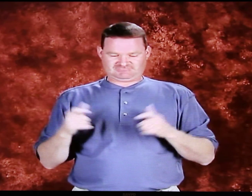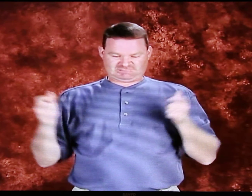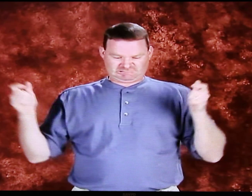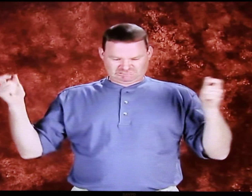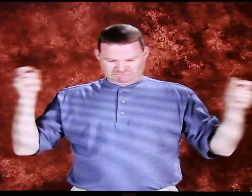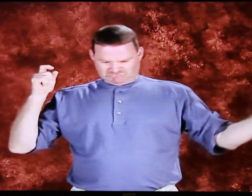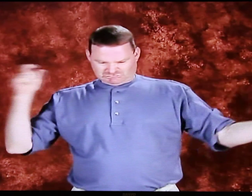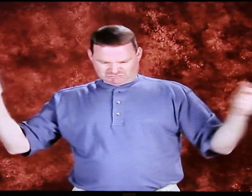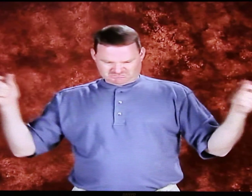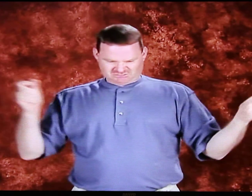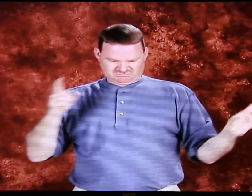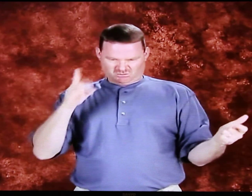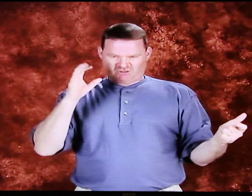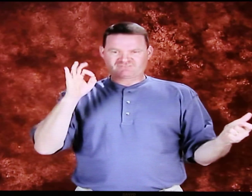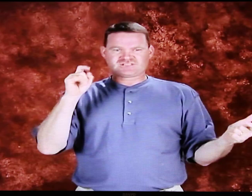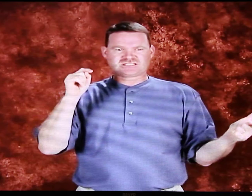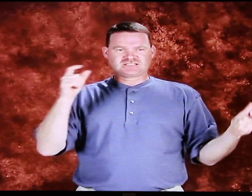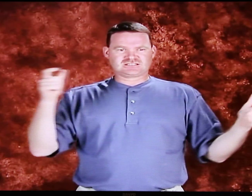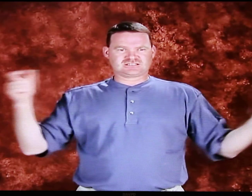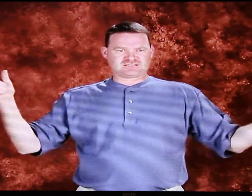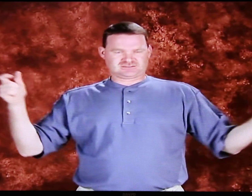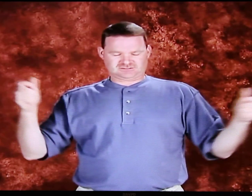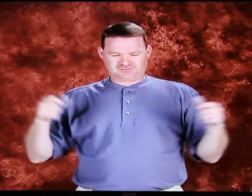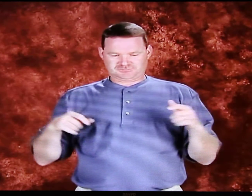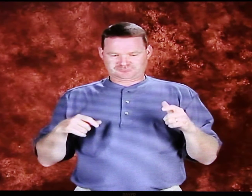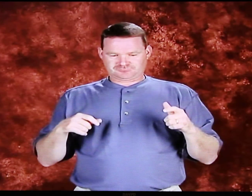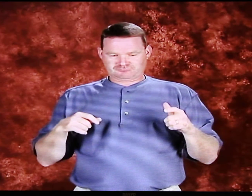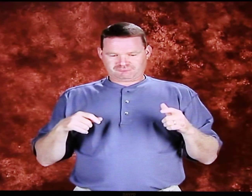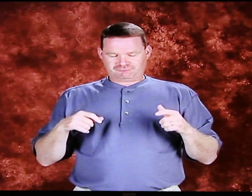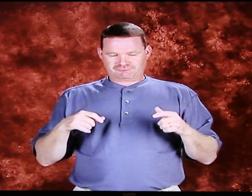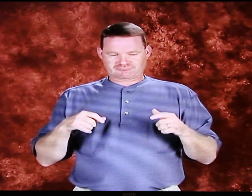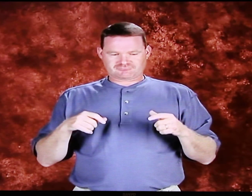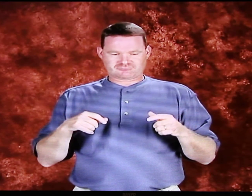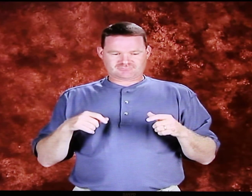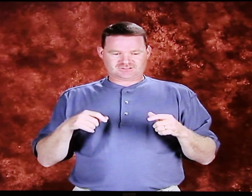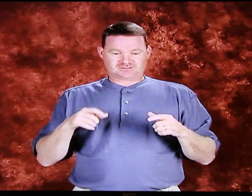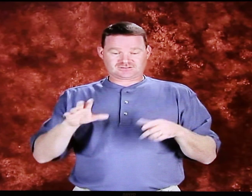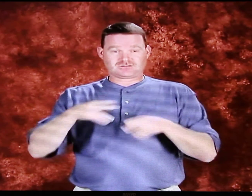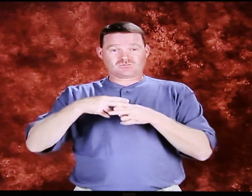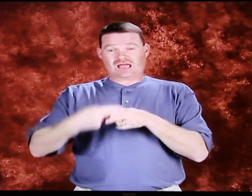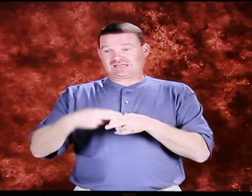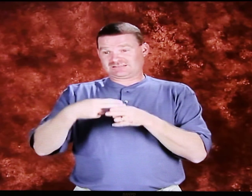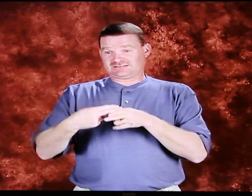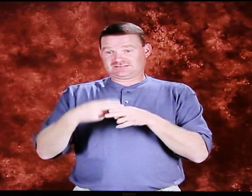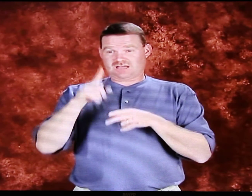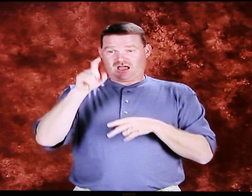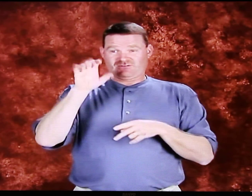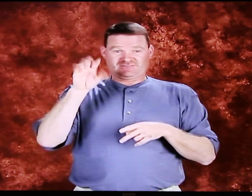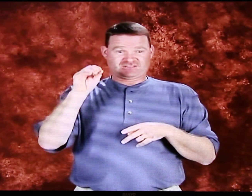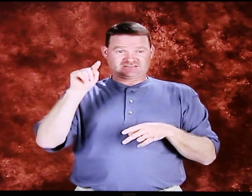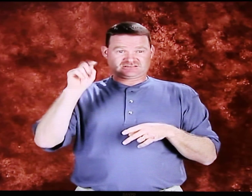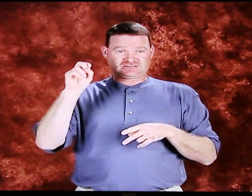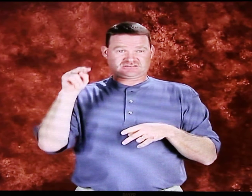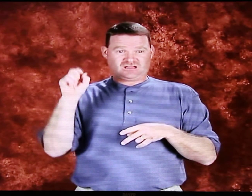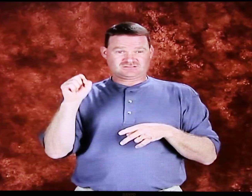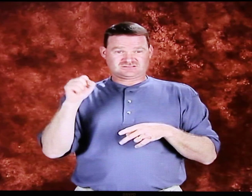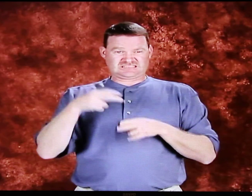And it looks like it swims rather slowly. It's 100 feet long, and it weighs